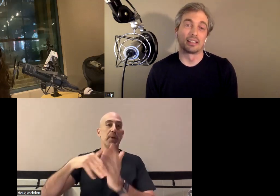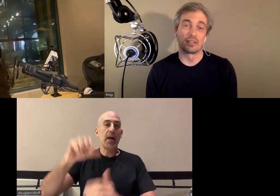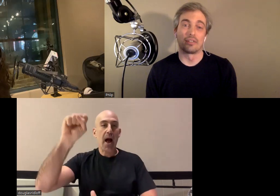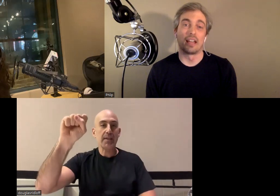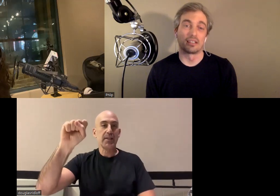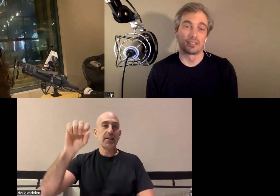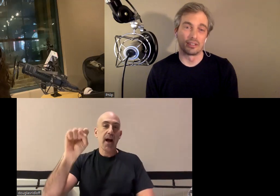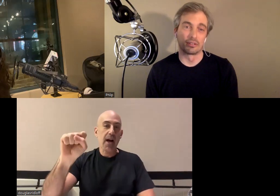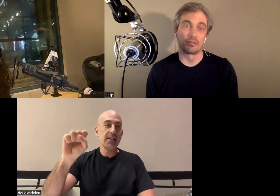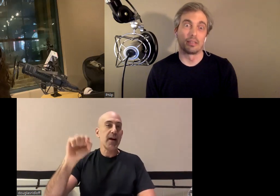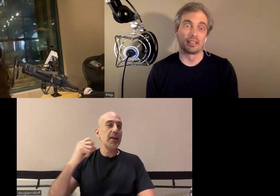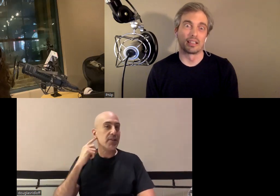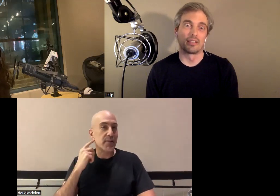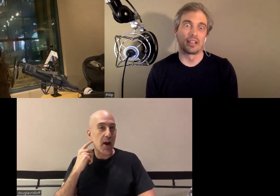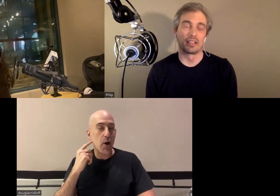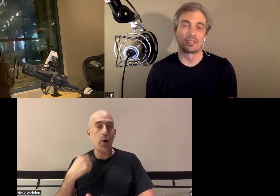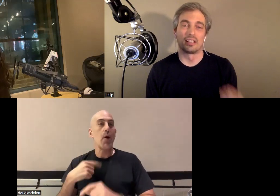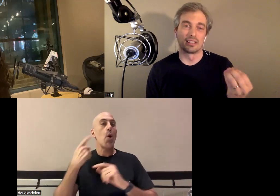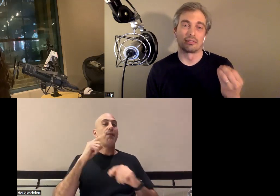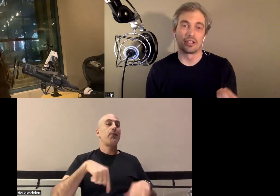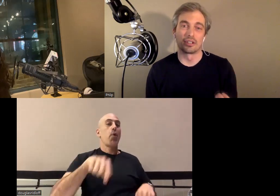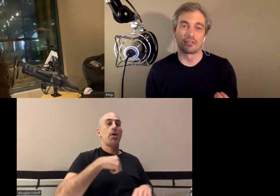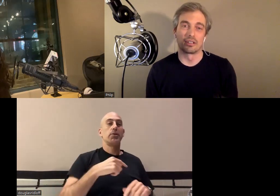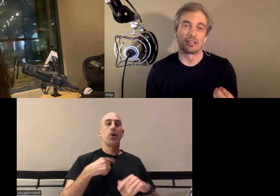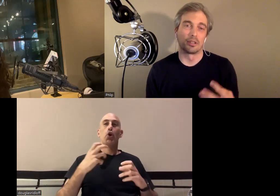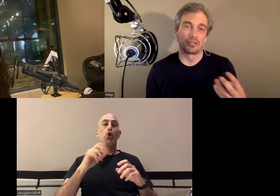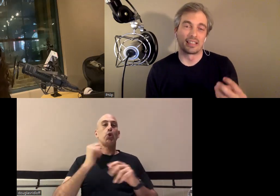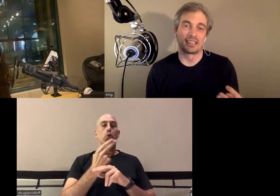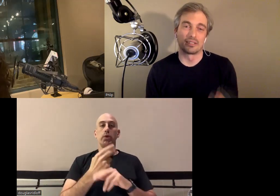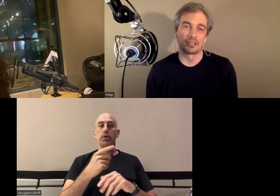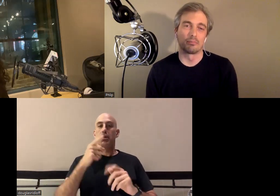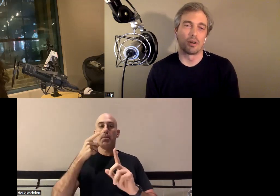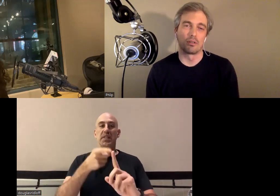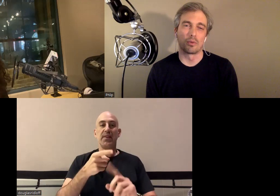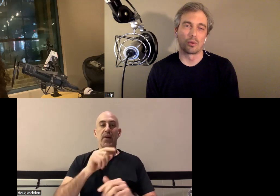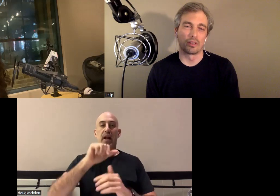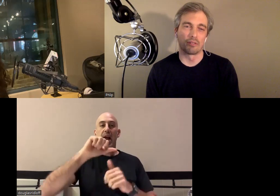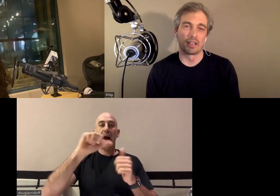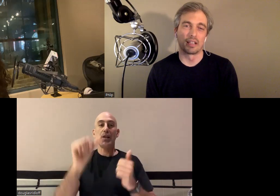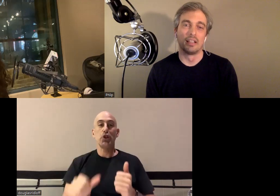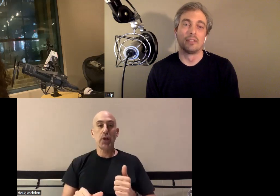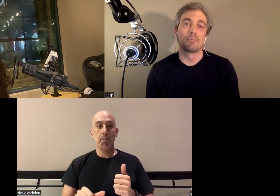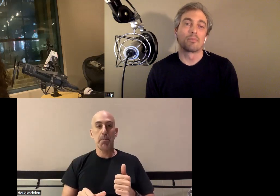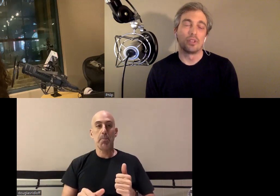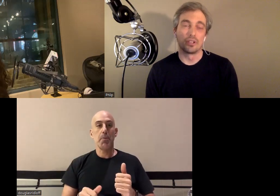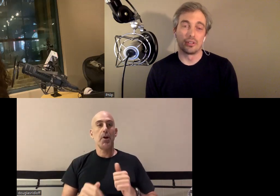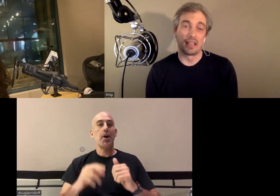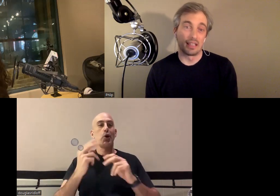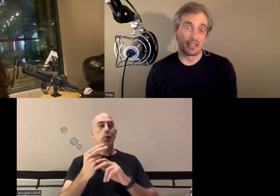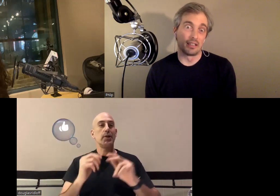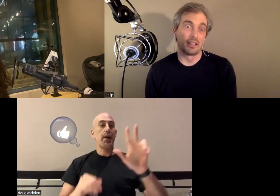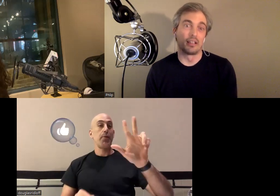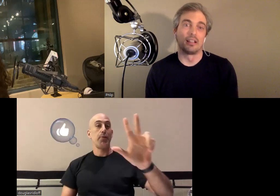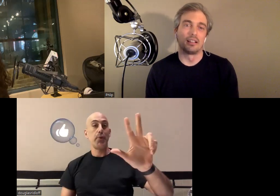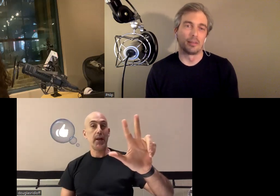started with the sound of S, you're going to repeat the sound of S as alliteration for a bunch of S sounds in a poem or in writing. You